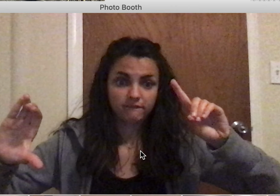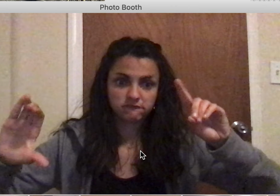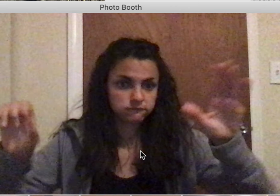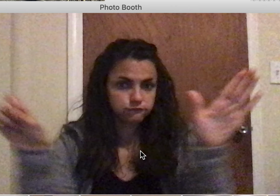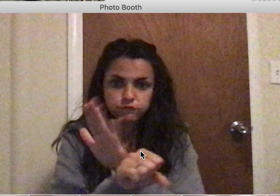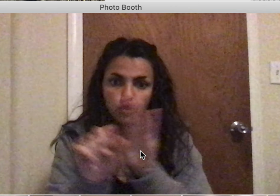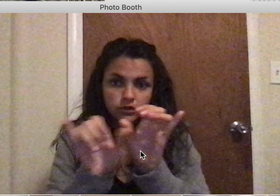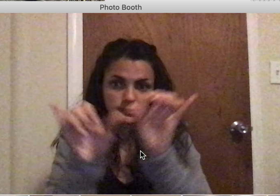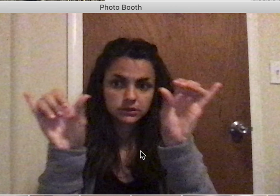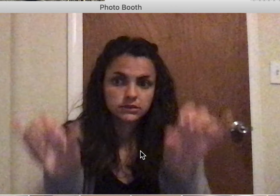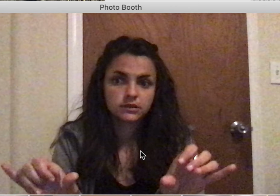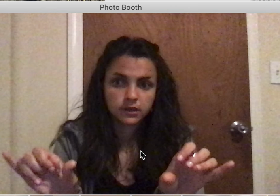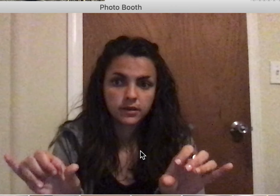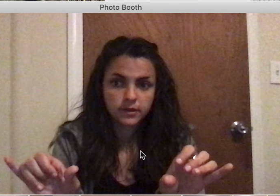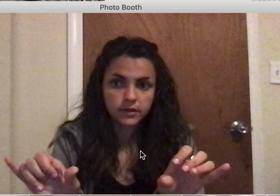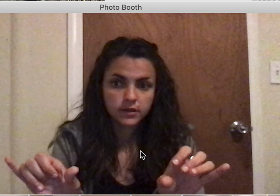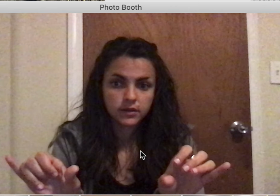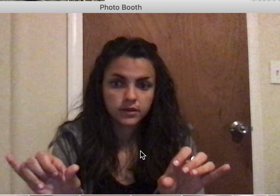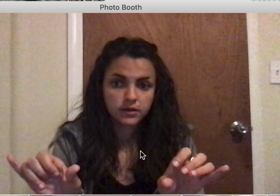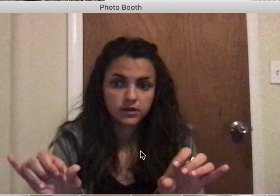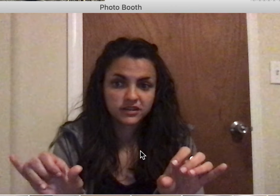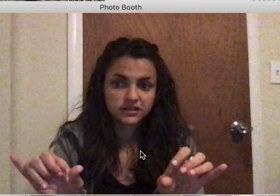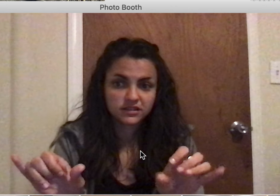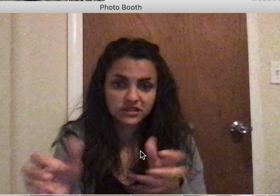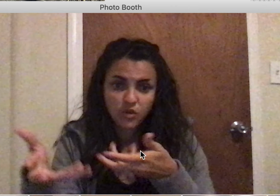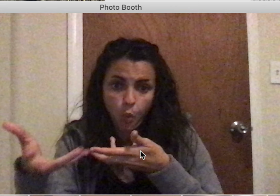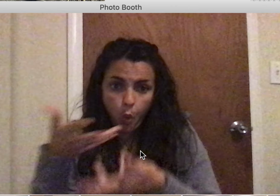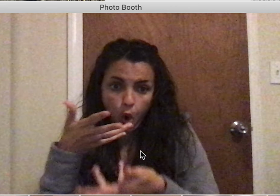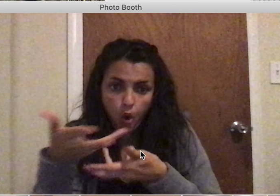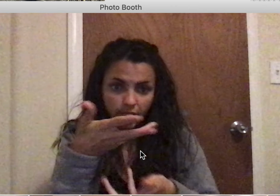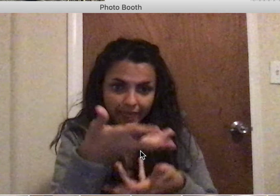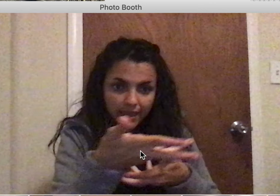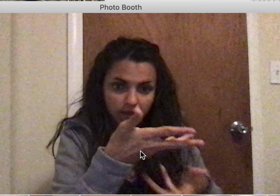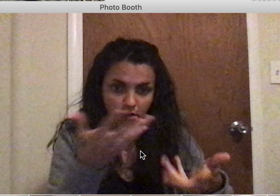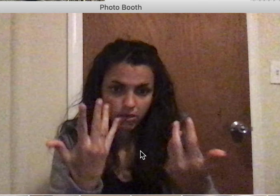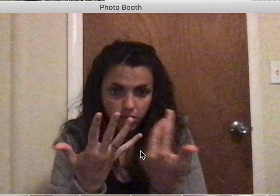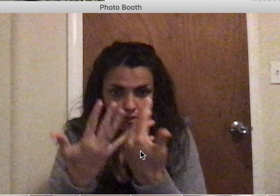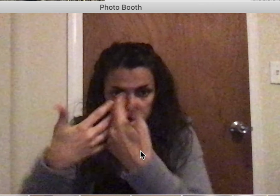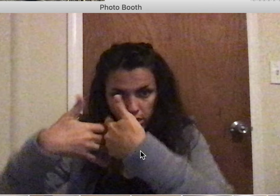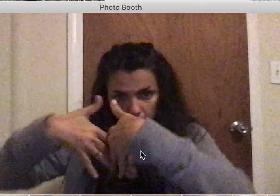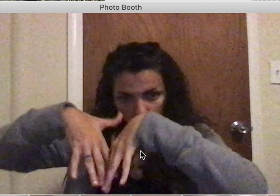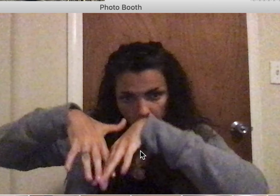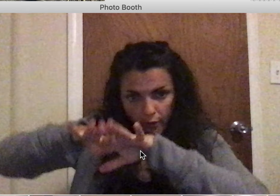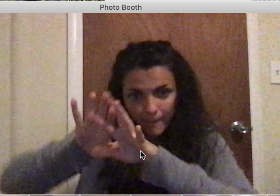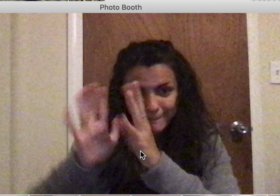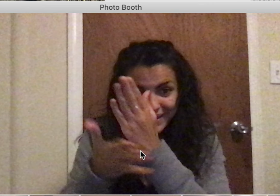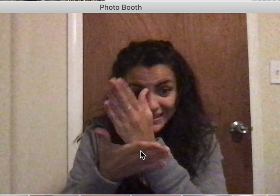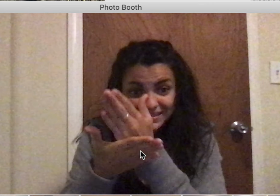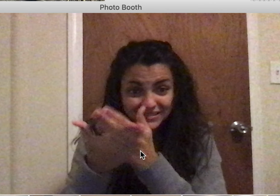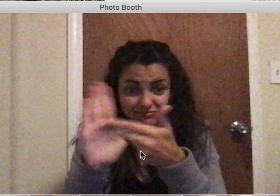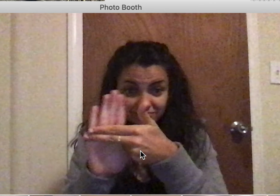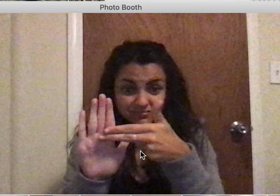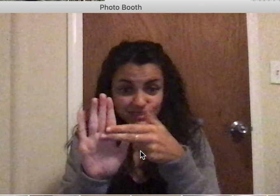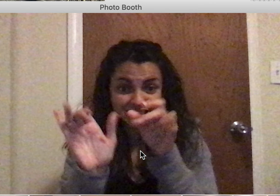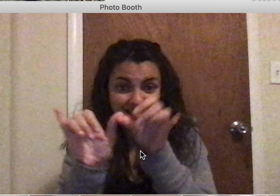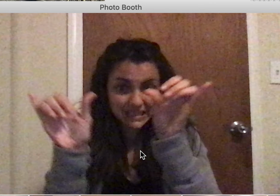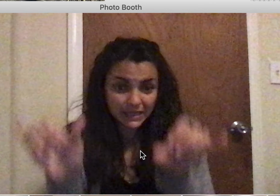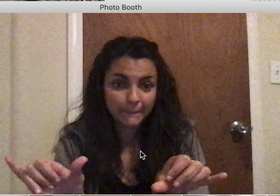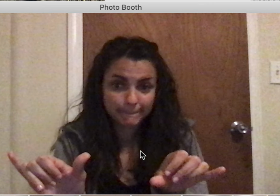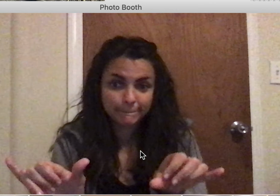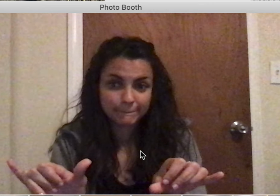system, right? All the interacting parts and components within the cod is considered a system. You look